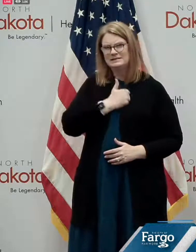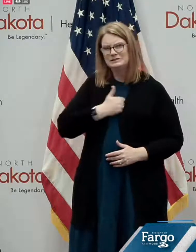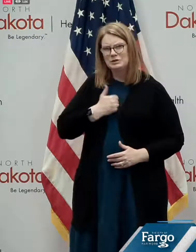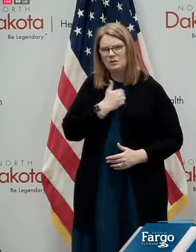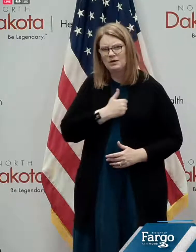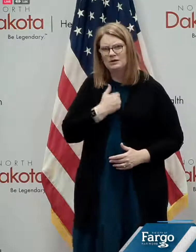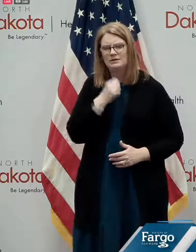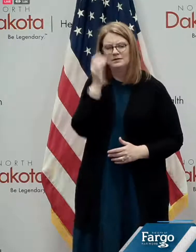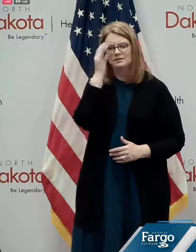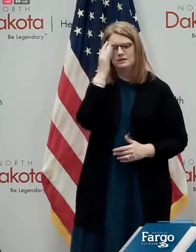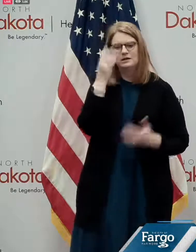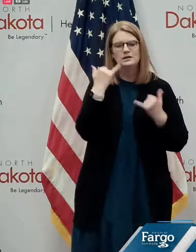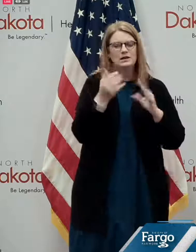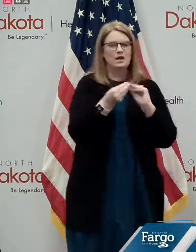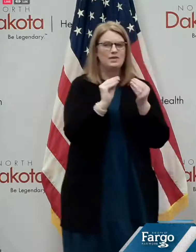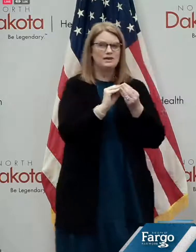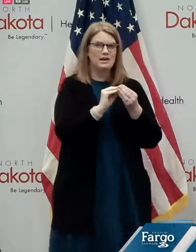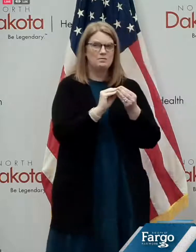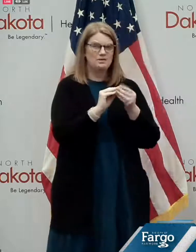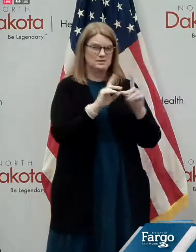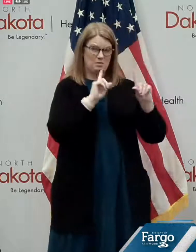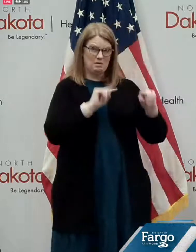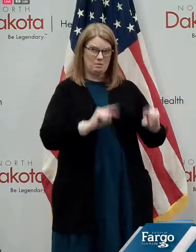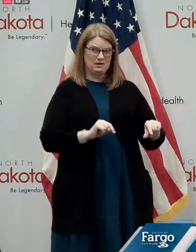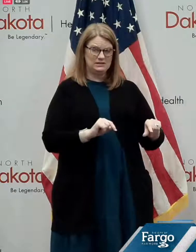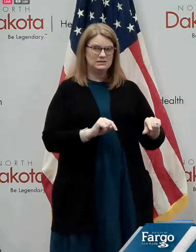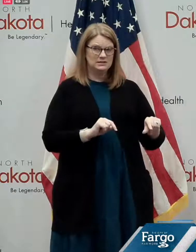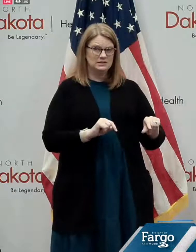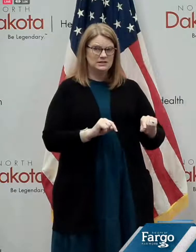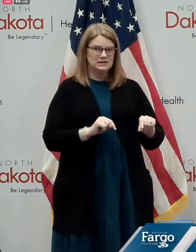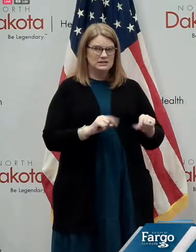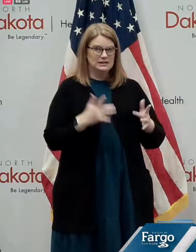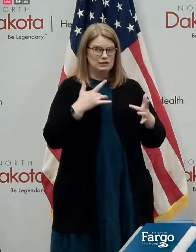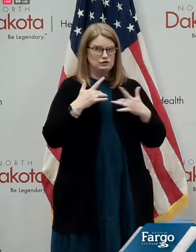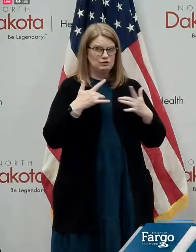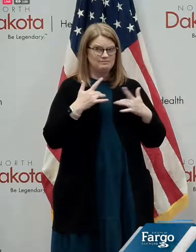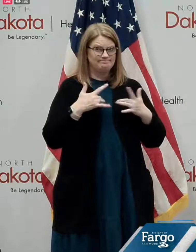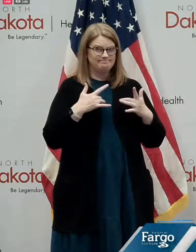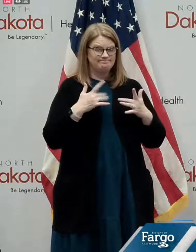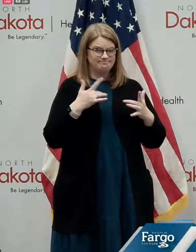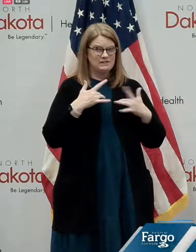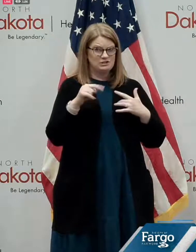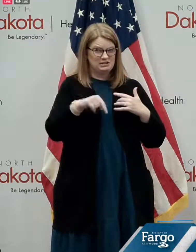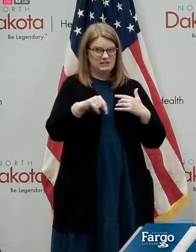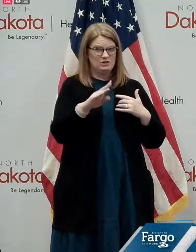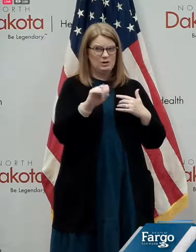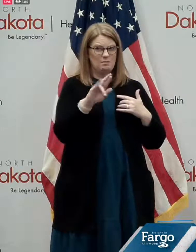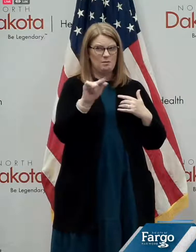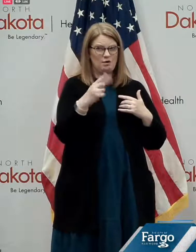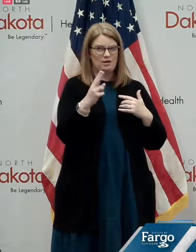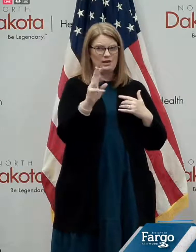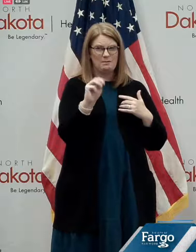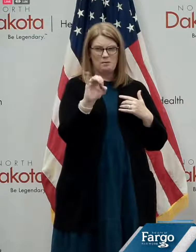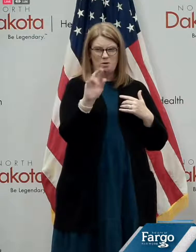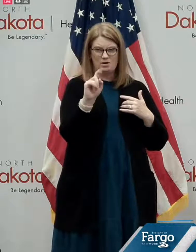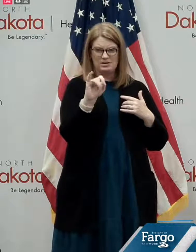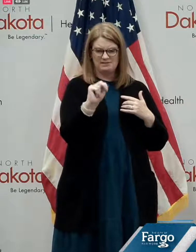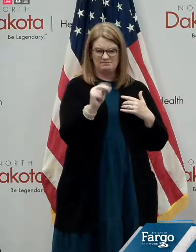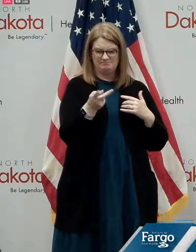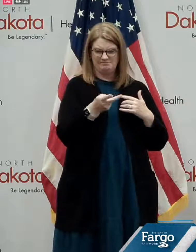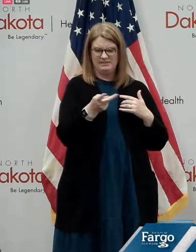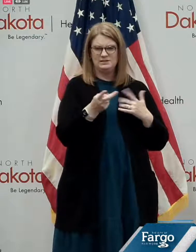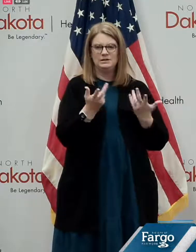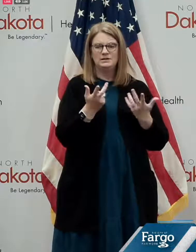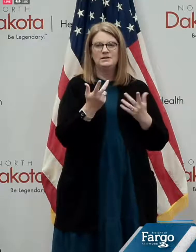As the numbers are reporting today, we're particularly concerned about what we're seeing in Burley-Morton counties combined. Burley and Morton today